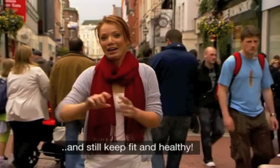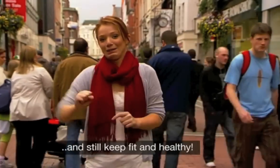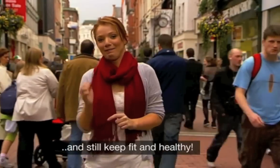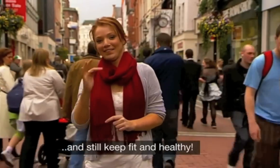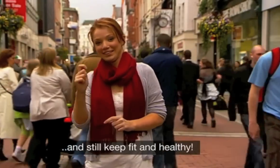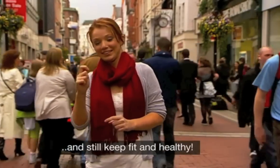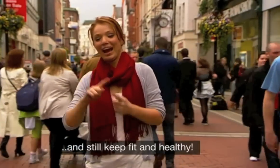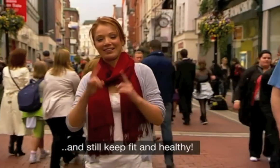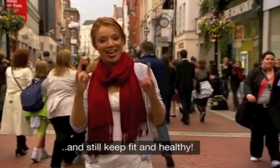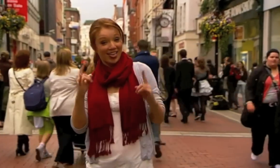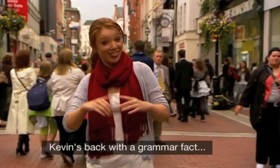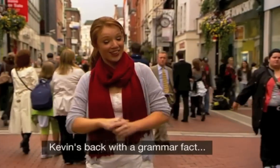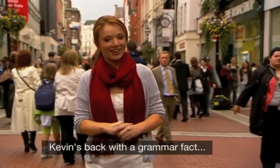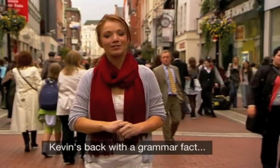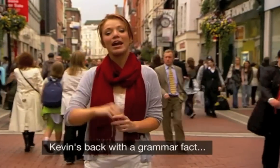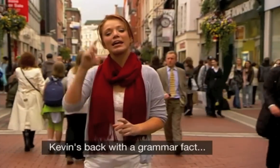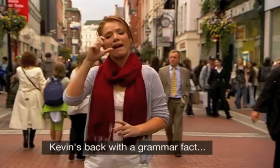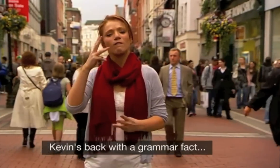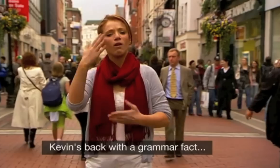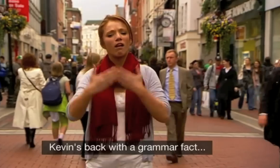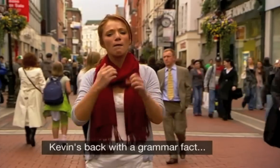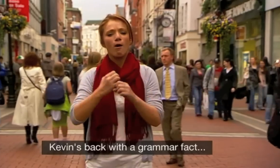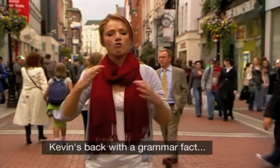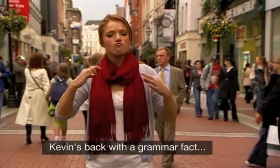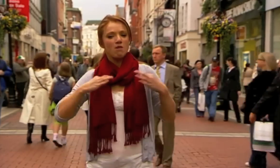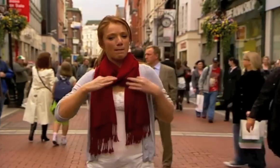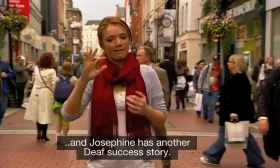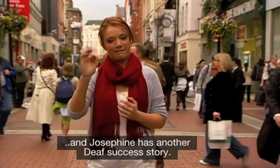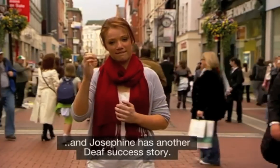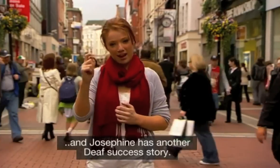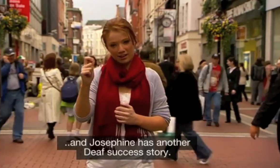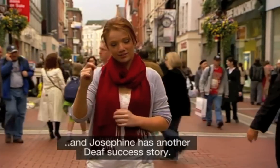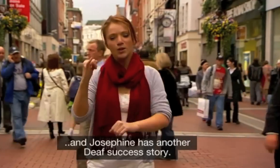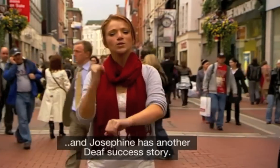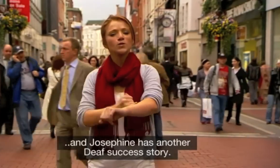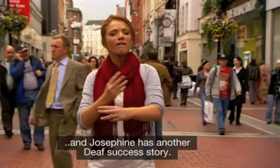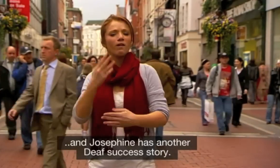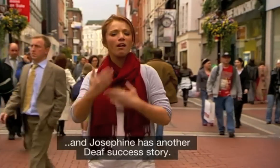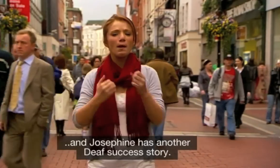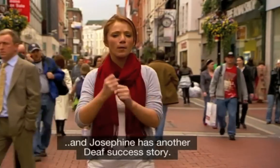healthy. Kevin's back with a grammar fact, and Josephine has another deaf success story.